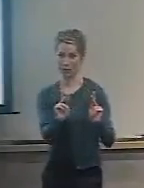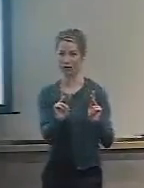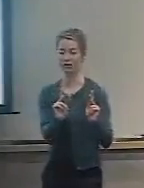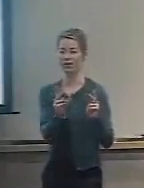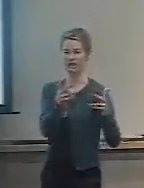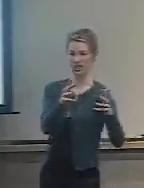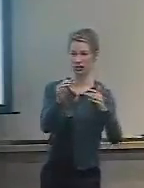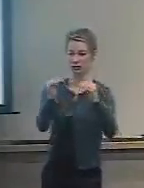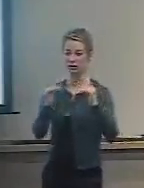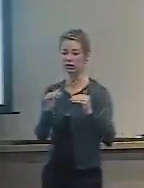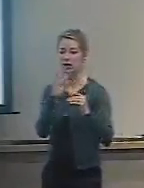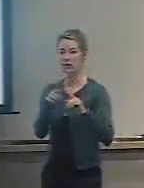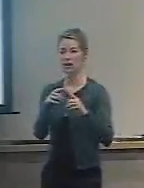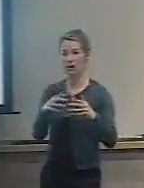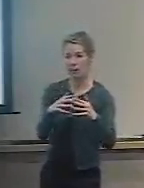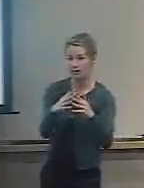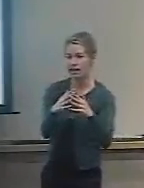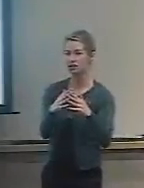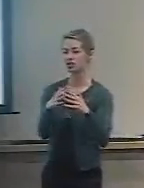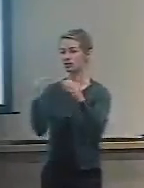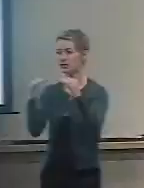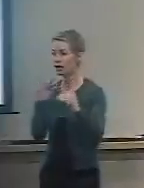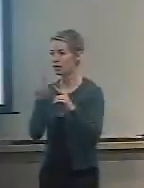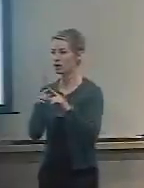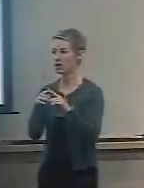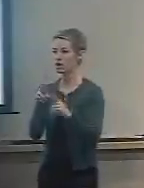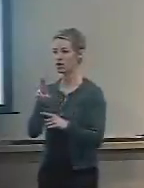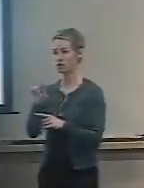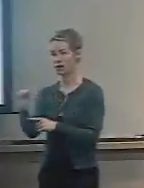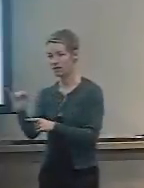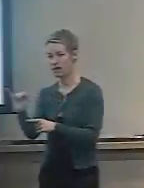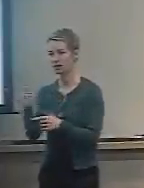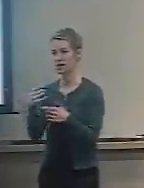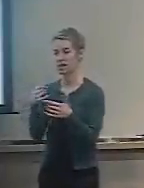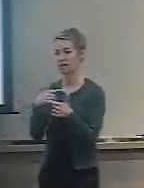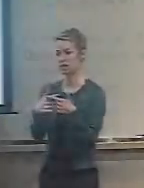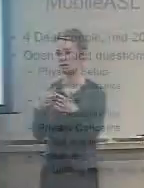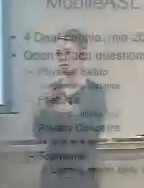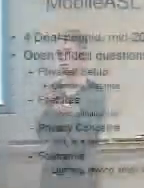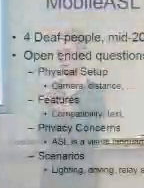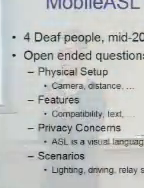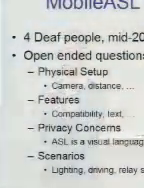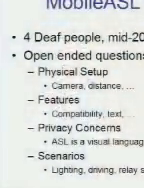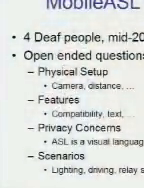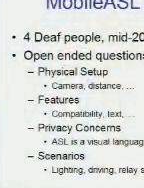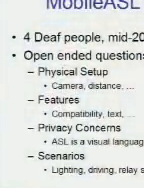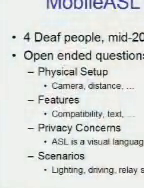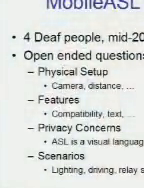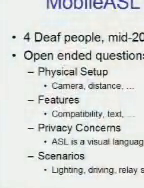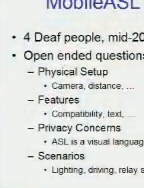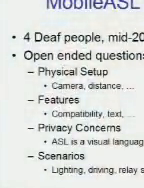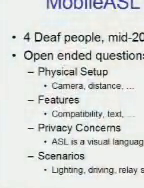implementation, a little bit about the user interface, and then some of the current and future research that we're doing.